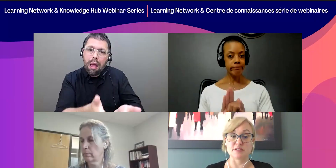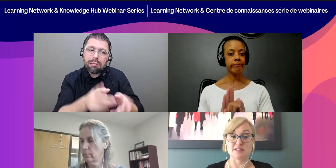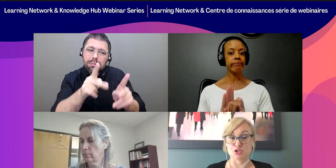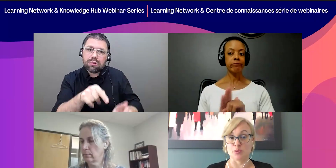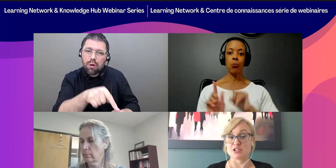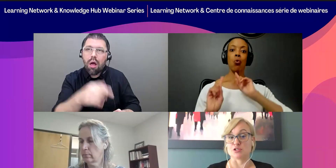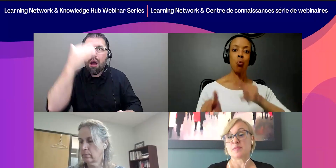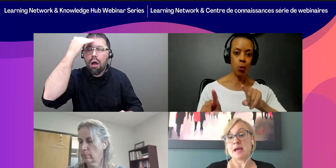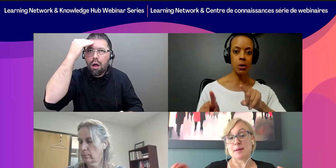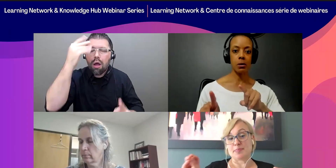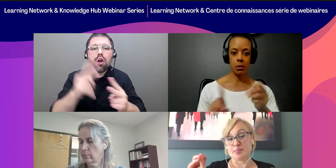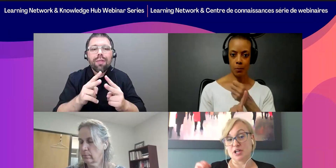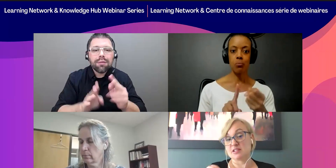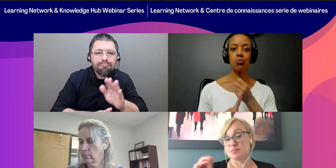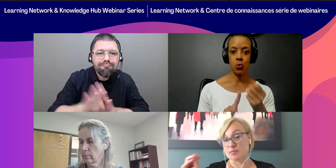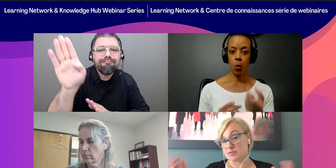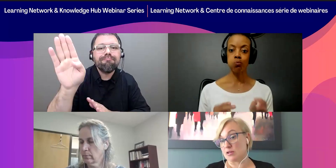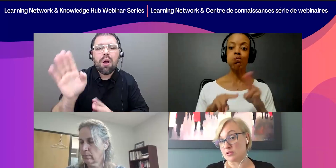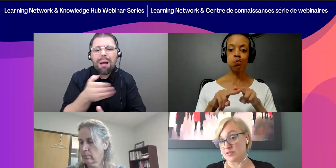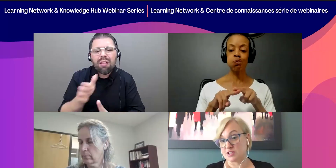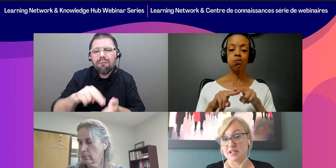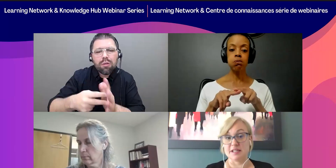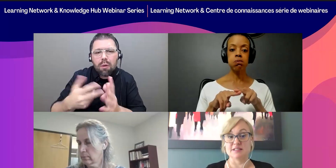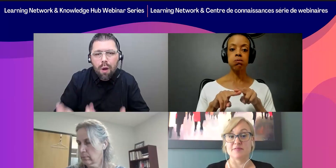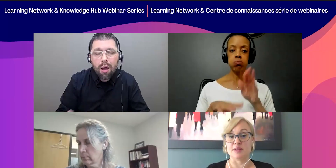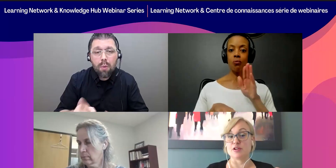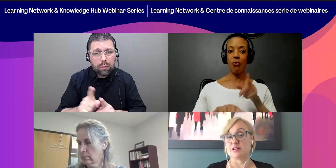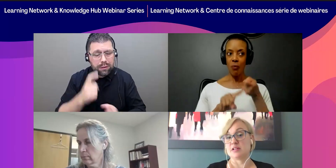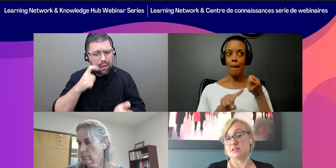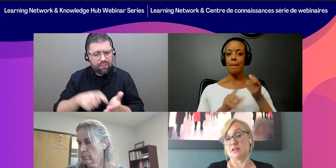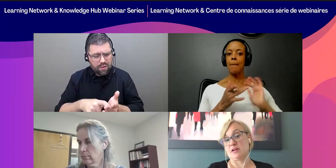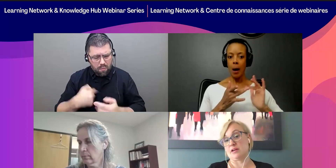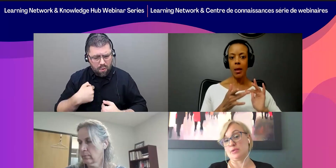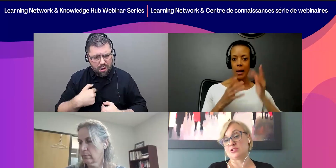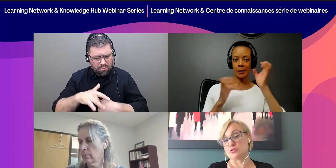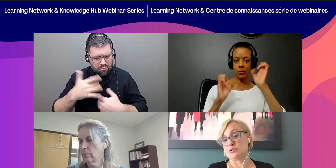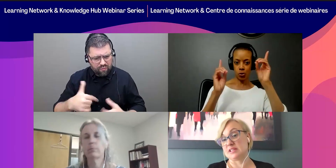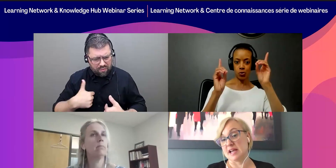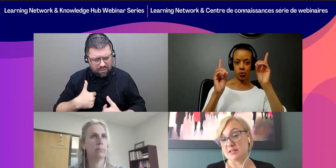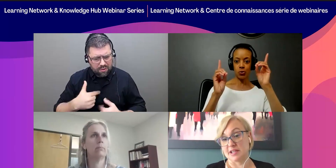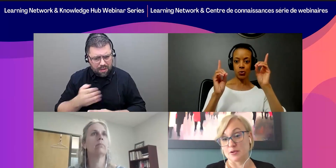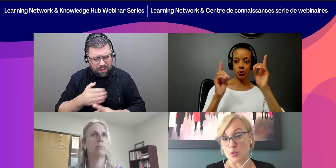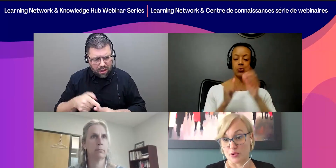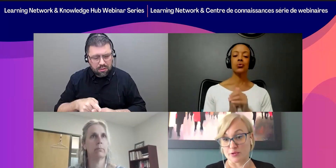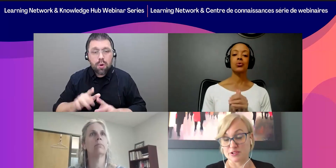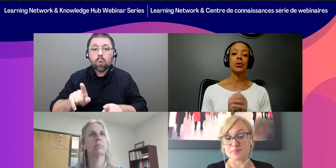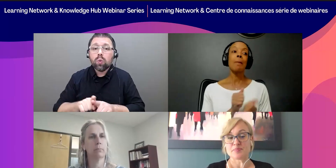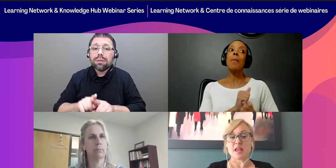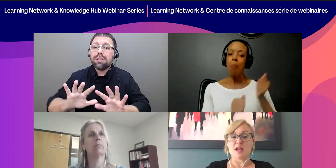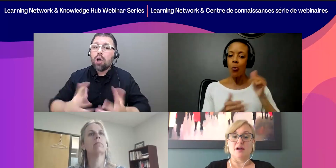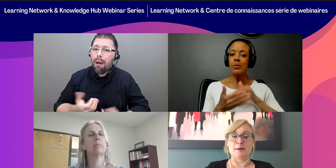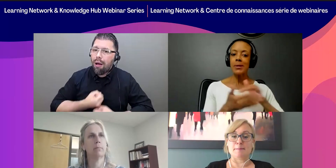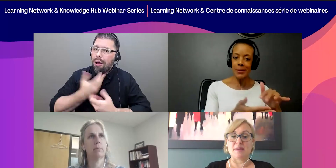of mistreatment situation. But all of the studies have been done with social and healthcare